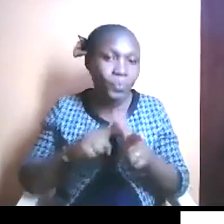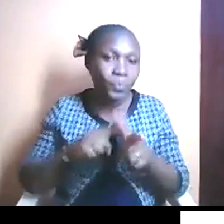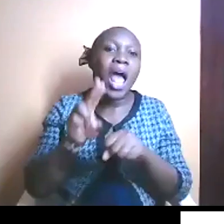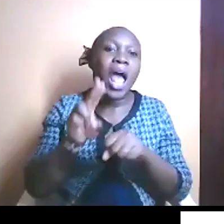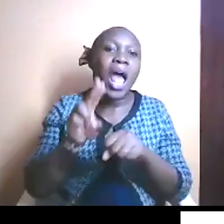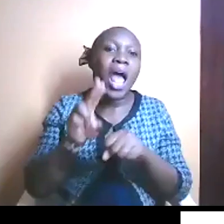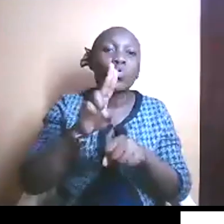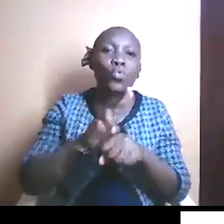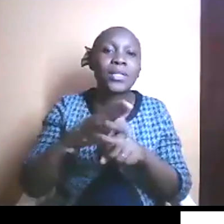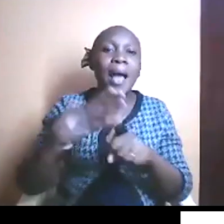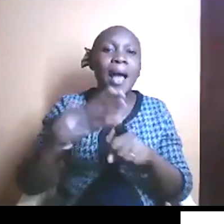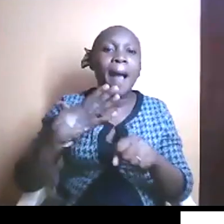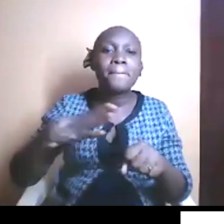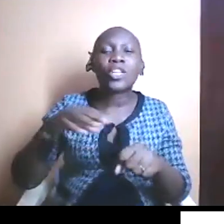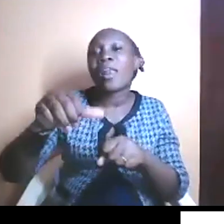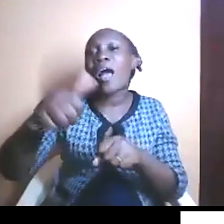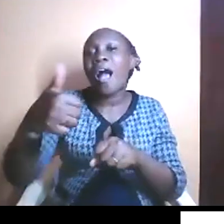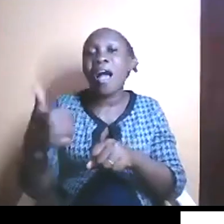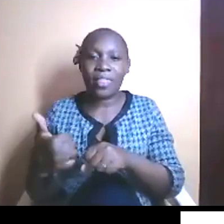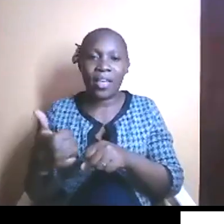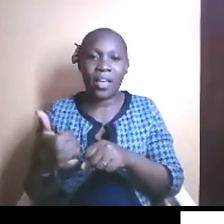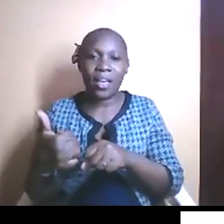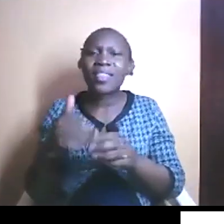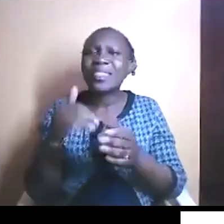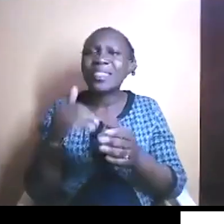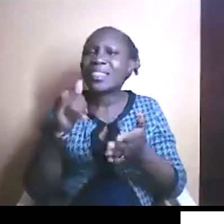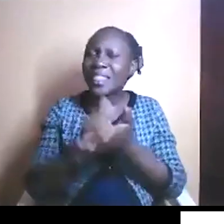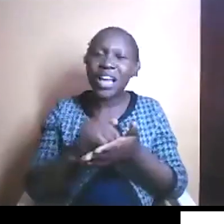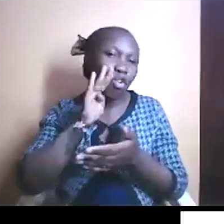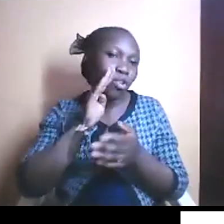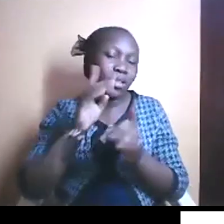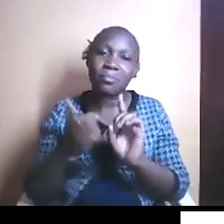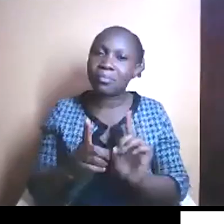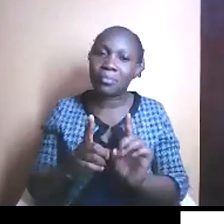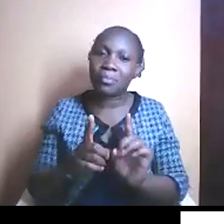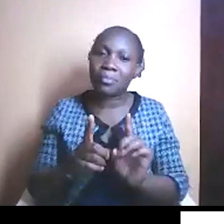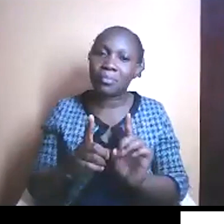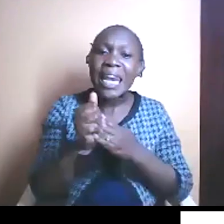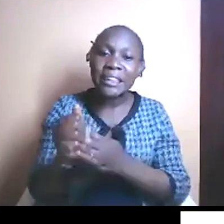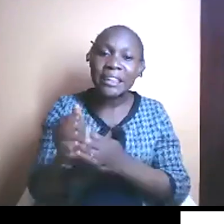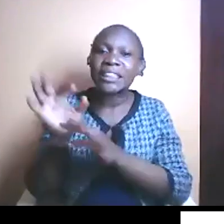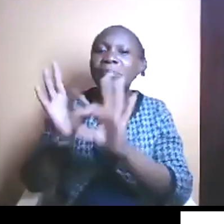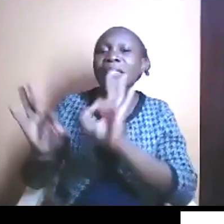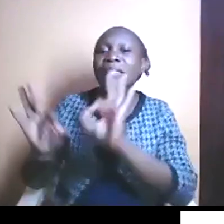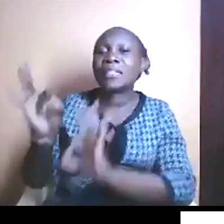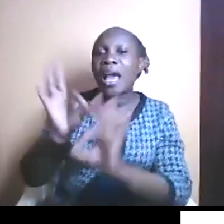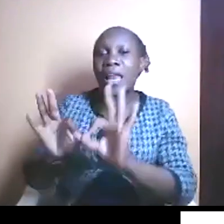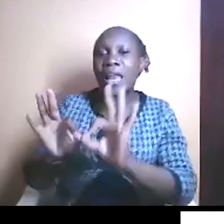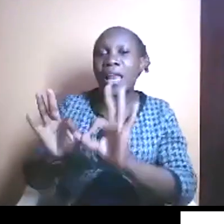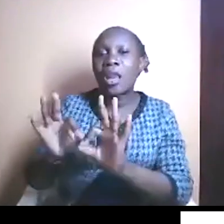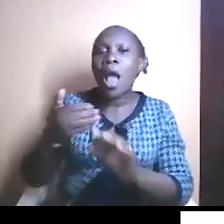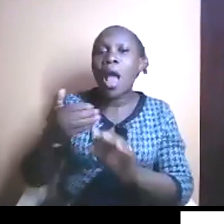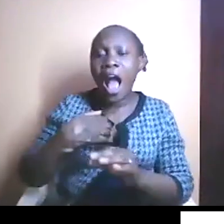to have that. So this would not be considered gossiping. This is a leadership style where you can have somebody else in the room. For example,